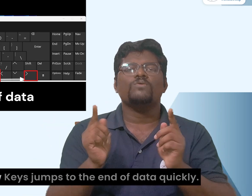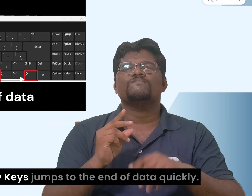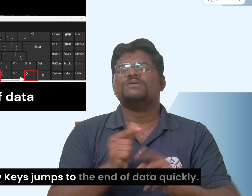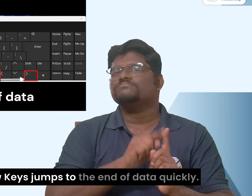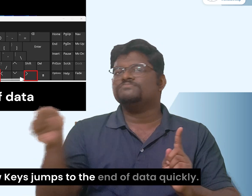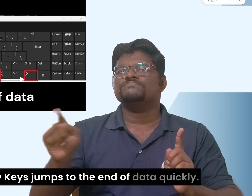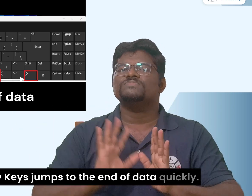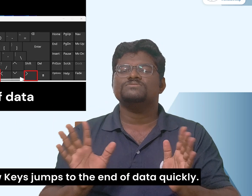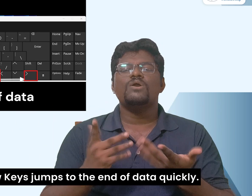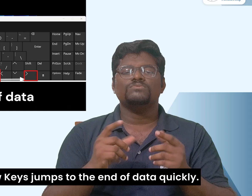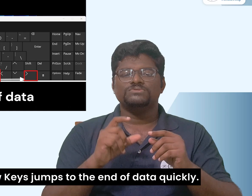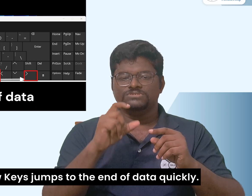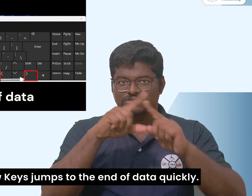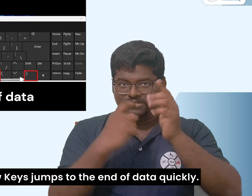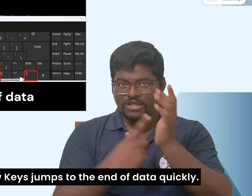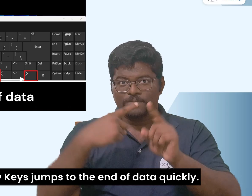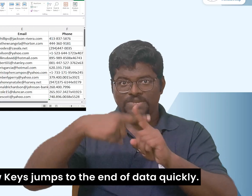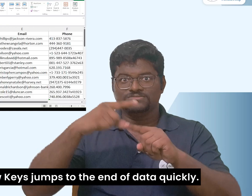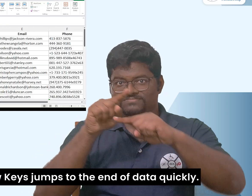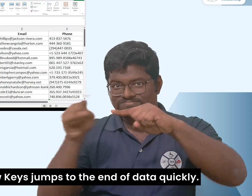Shortcut Ctrl plus arrow keys jumps to the end of data quickly.